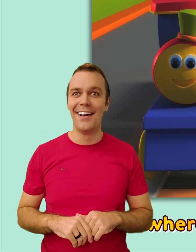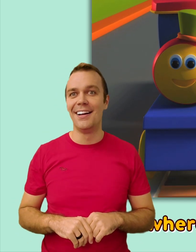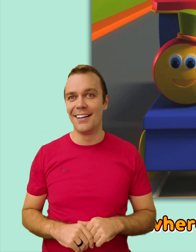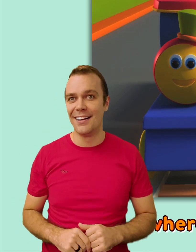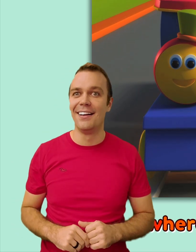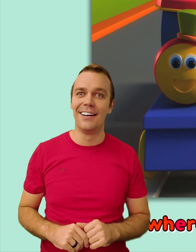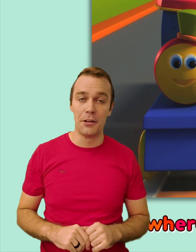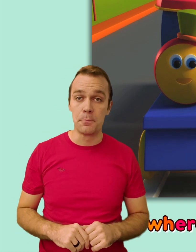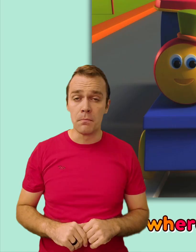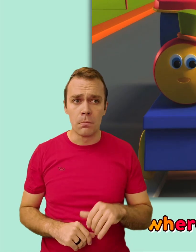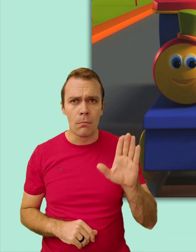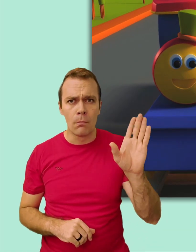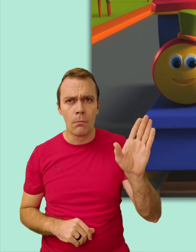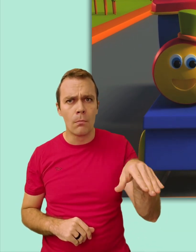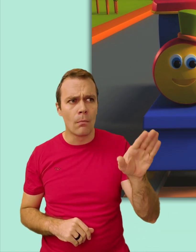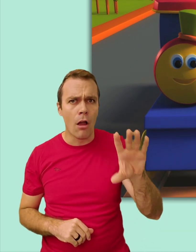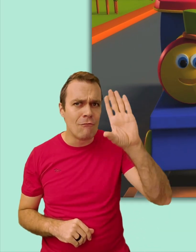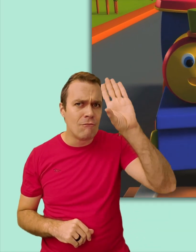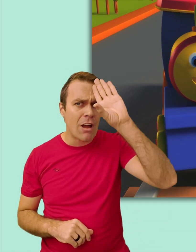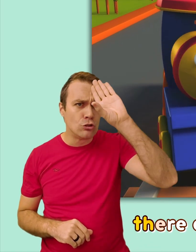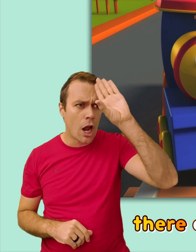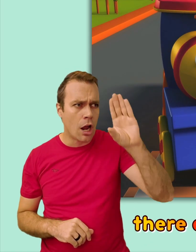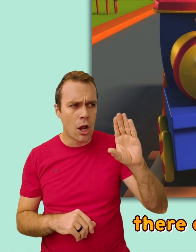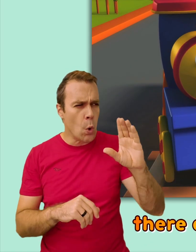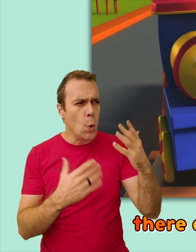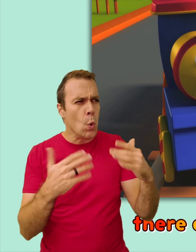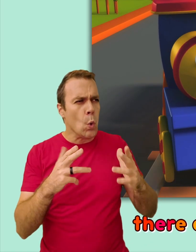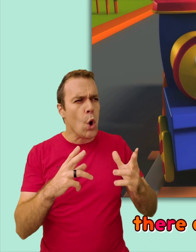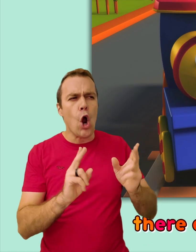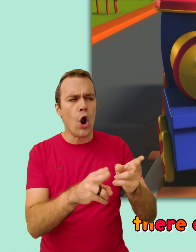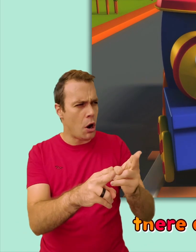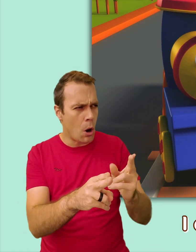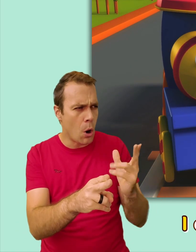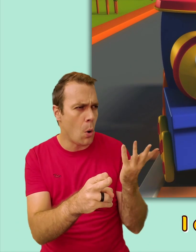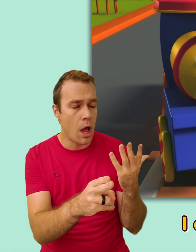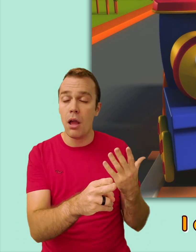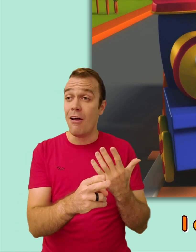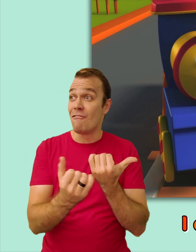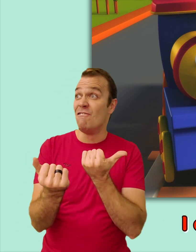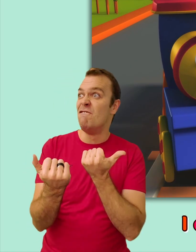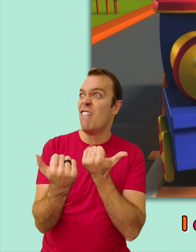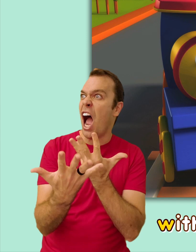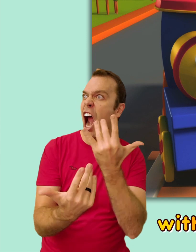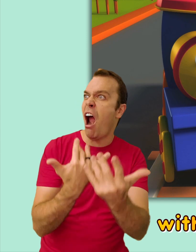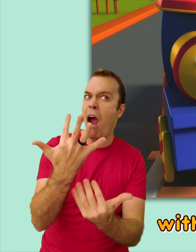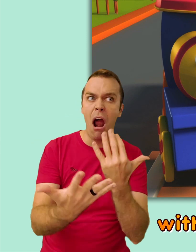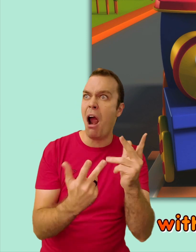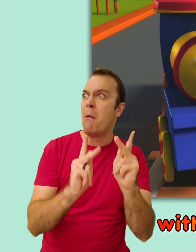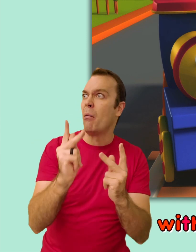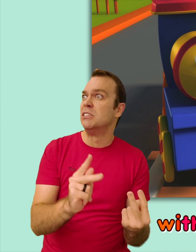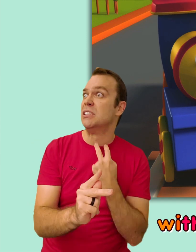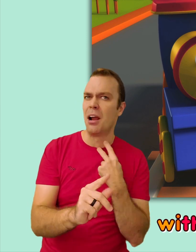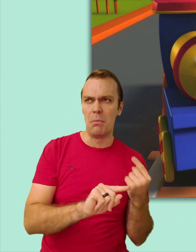Where are you going, fire truck, in so much haste? There are people trapped in a fire. I'm going to save them with the help